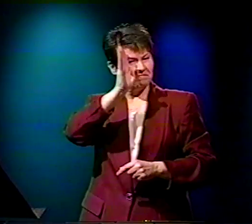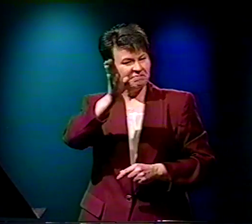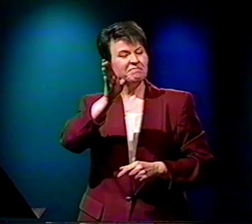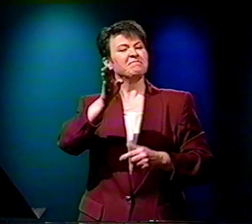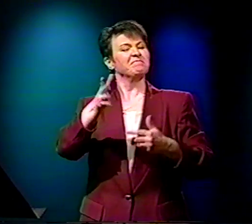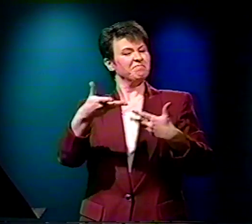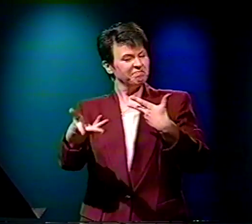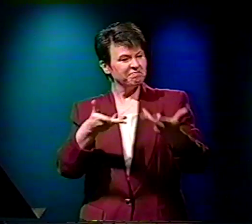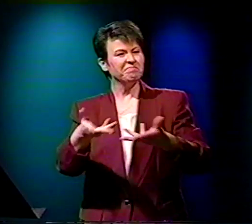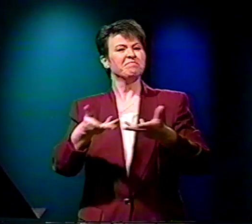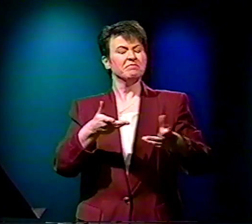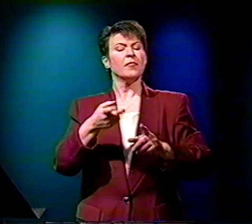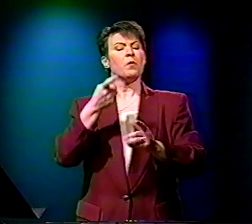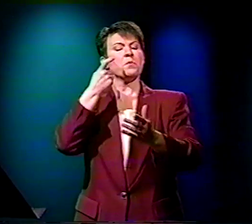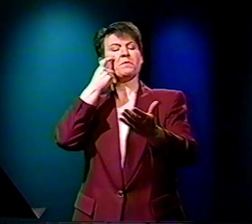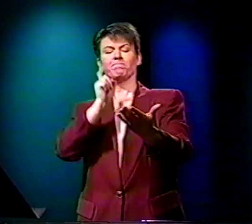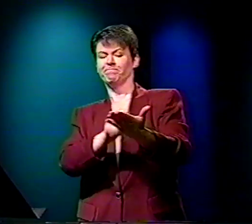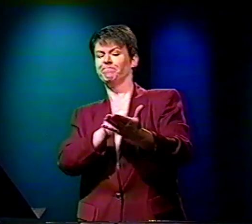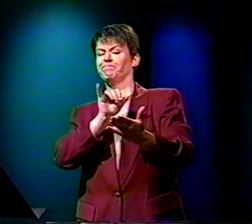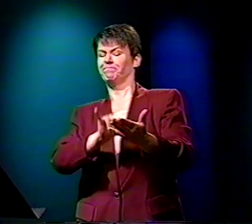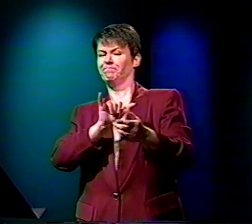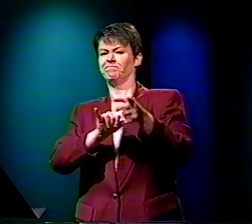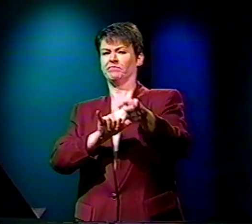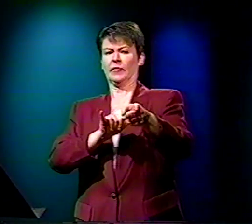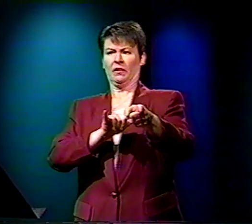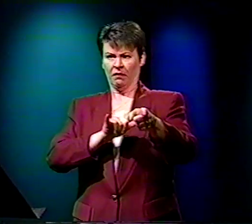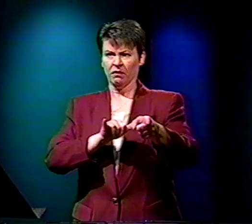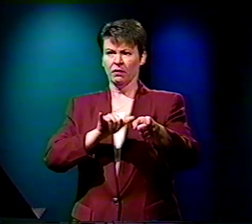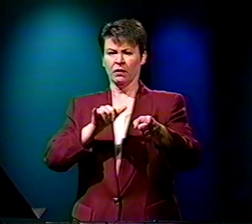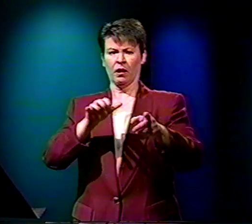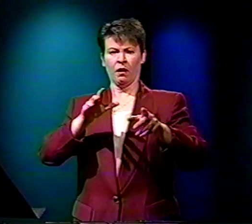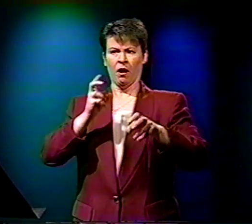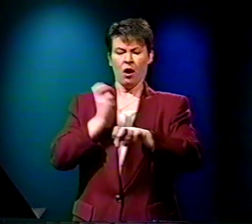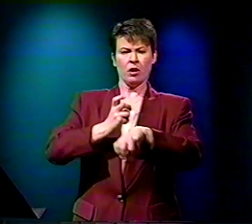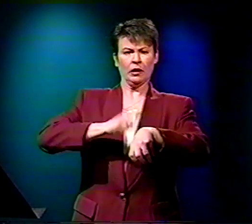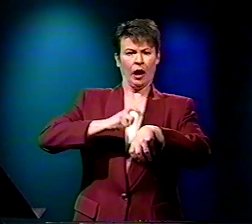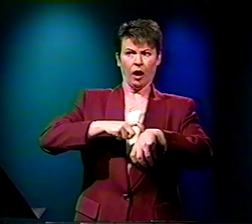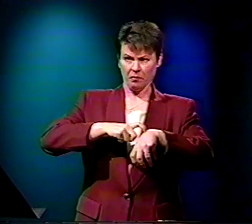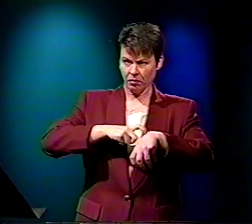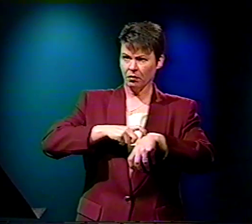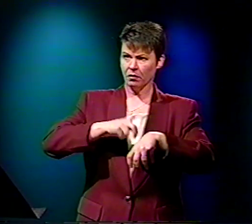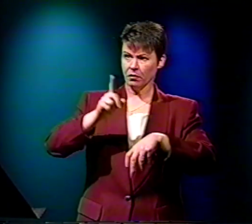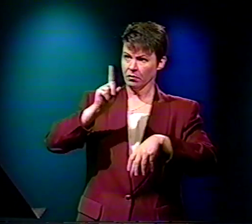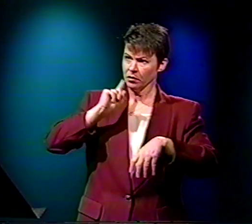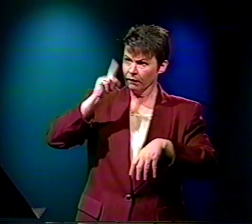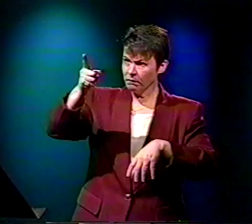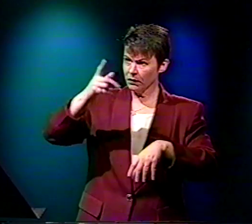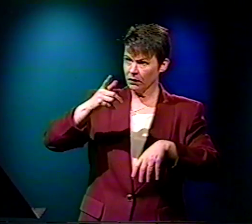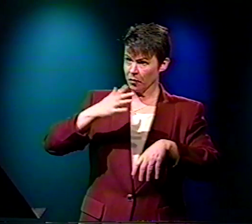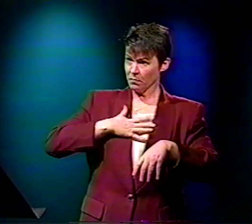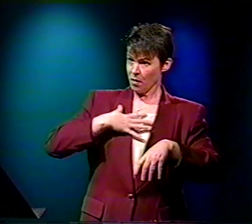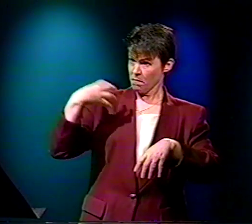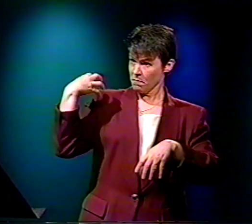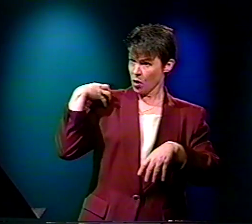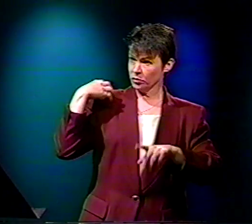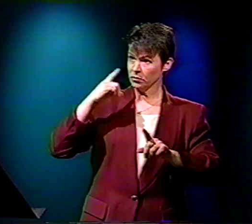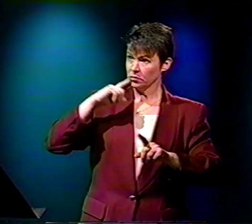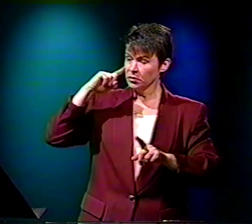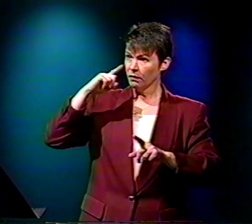him, and so the deaf man said hello, and they had their interaction. And during that interaction, he noticed that the hearing person was having a hard time with the concept of having a